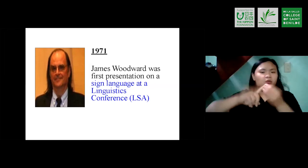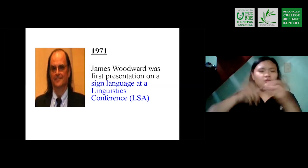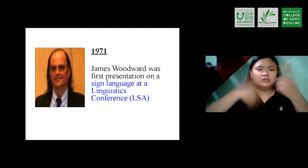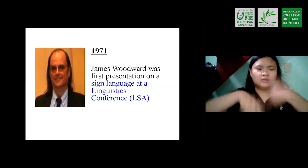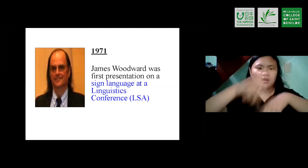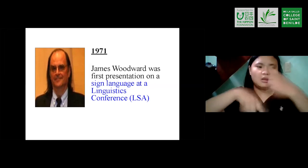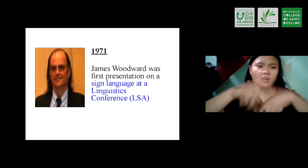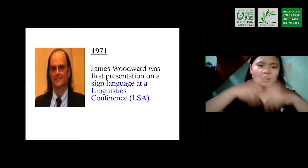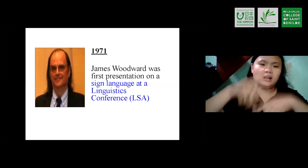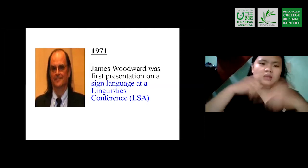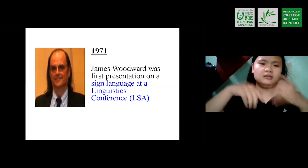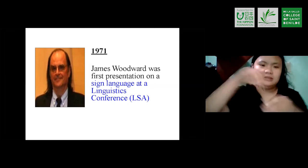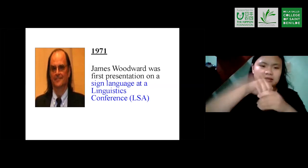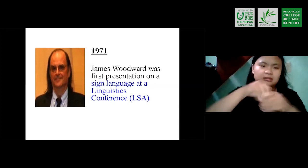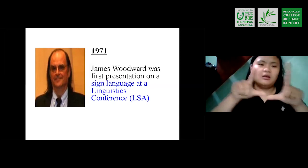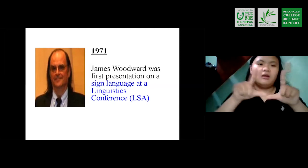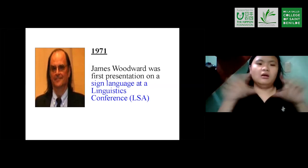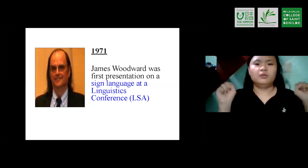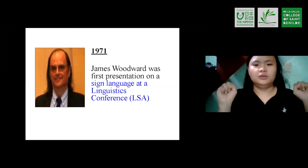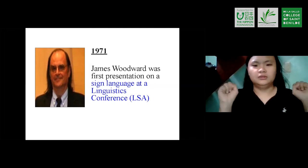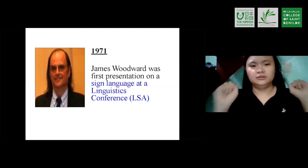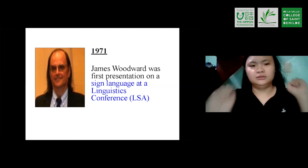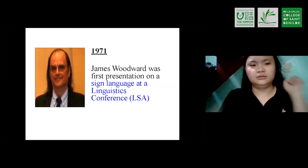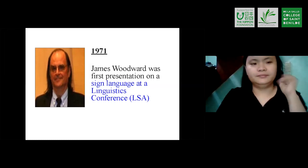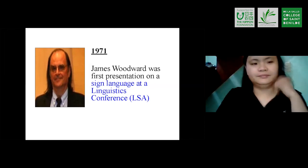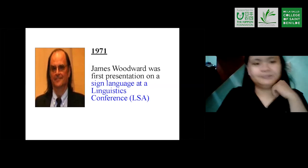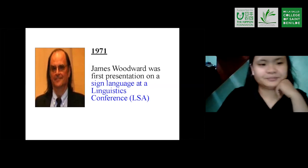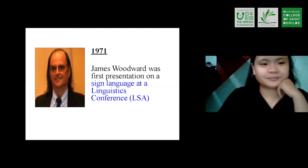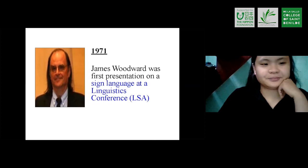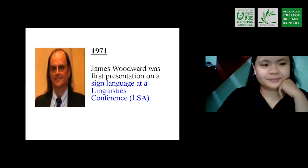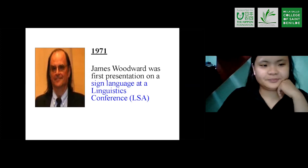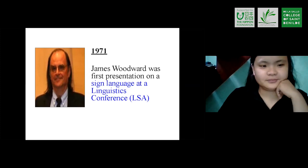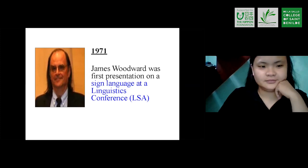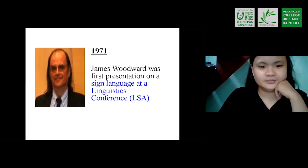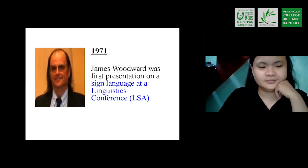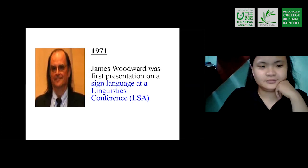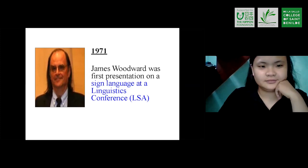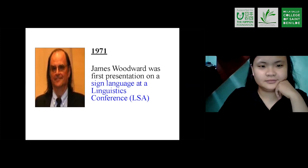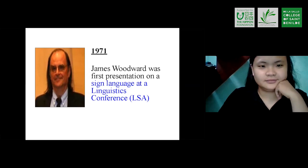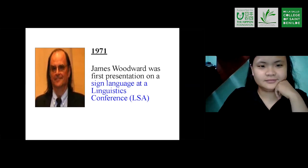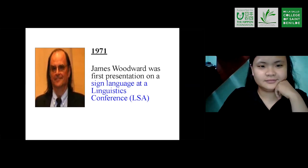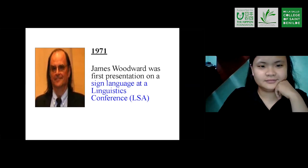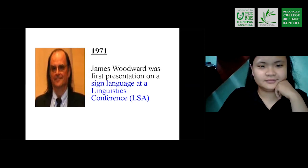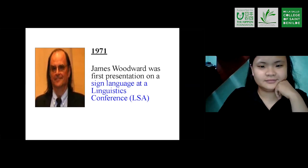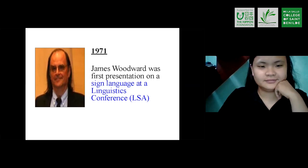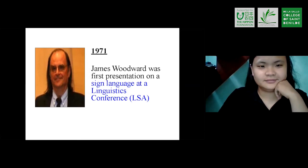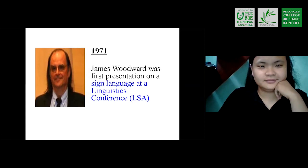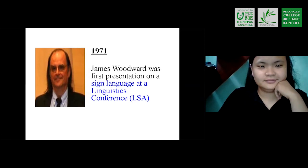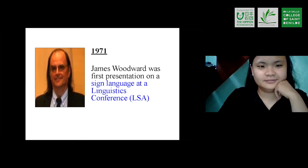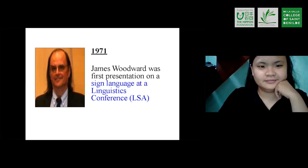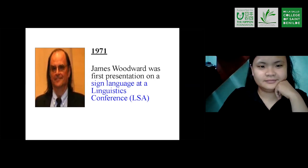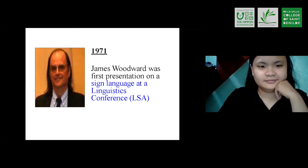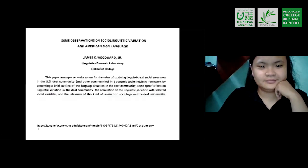language at that particular conference, where his topic was sign linguistics.